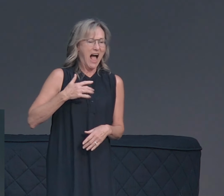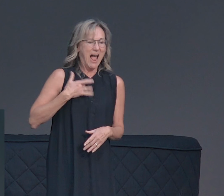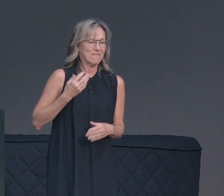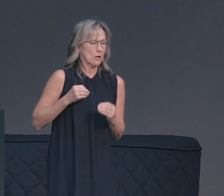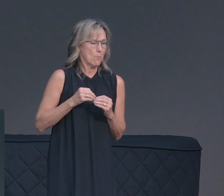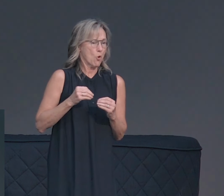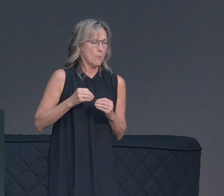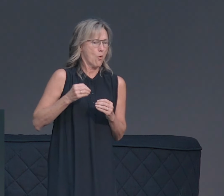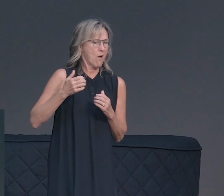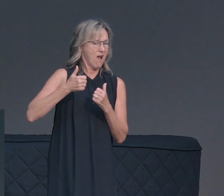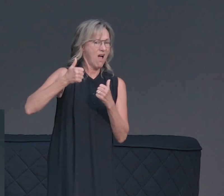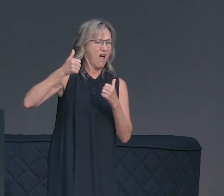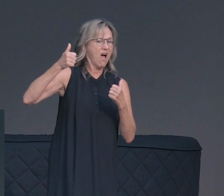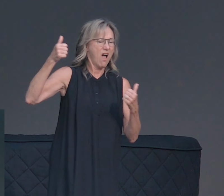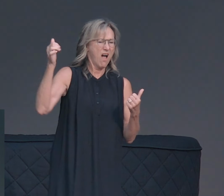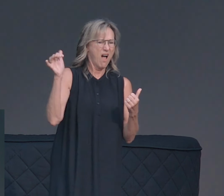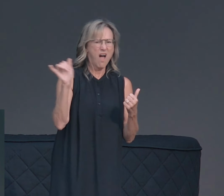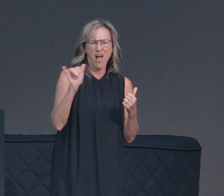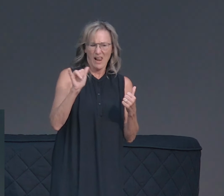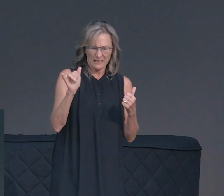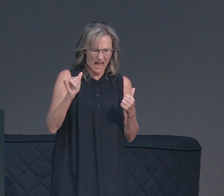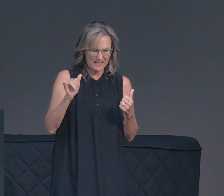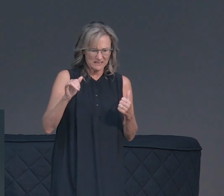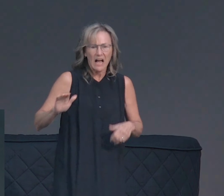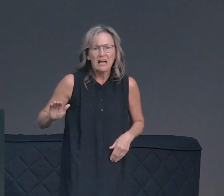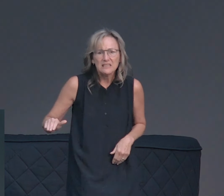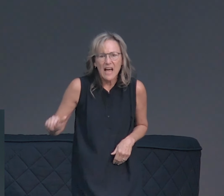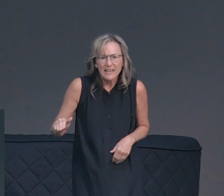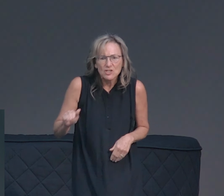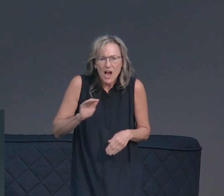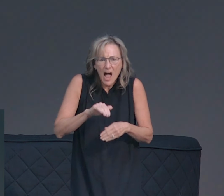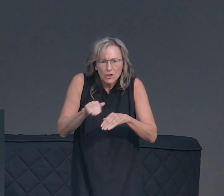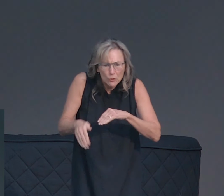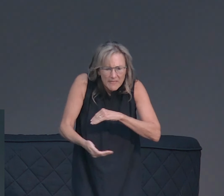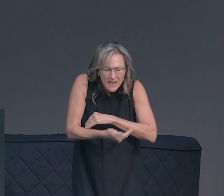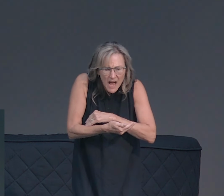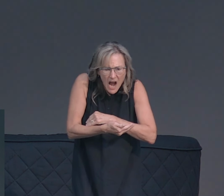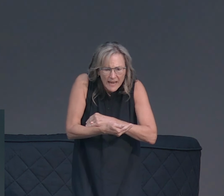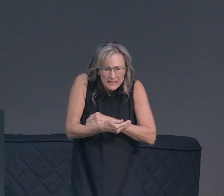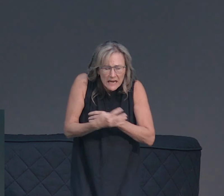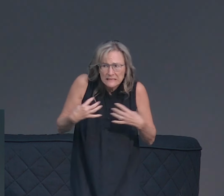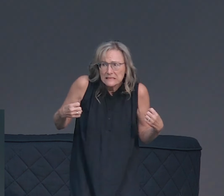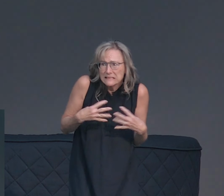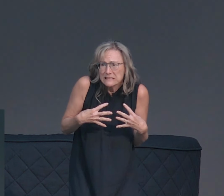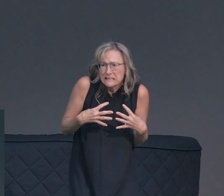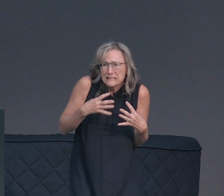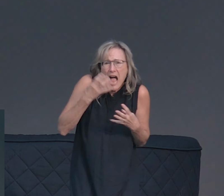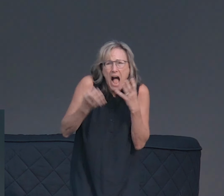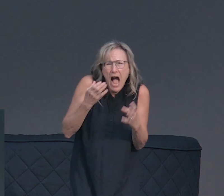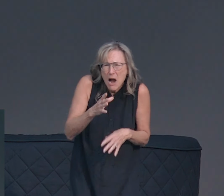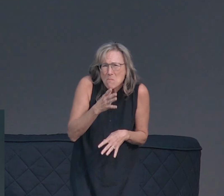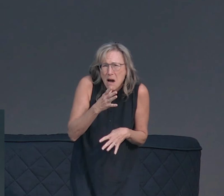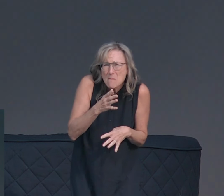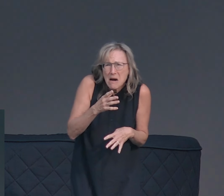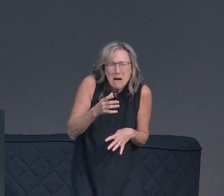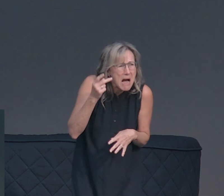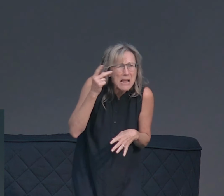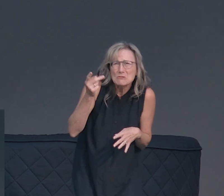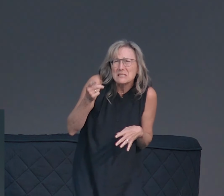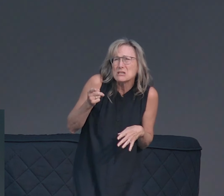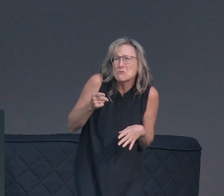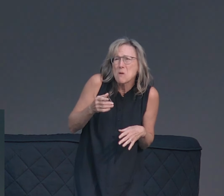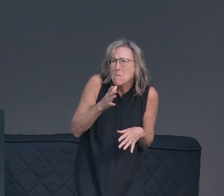out in the darkness for their parents. Because sin clouds our vision. It clouds our view of God. And that's